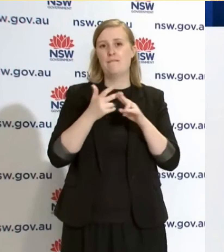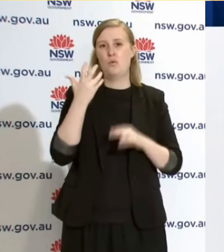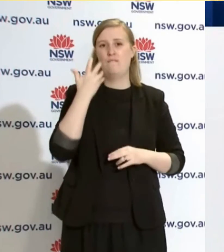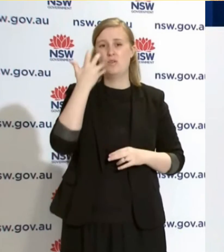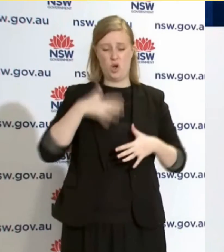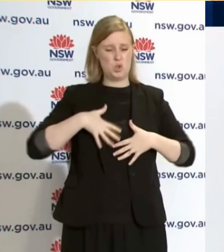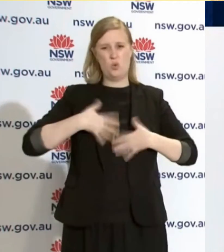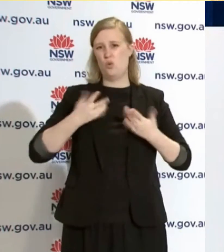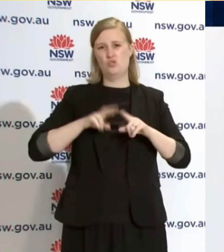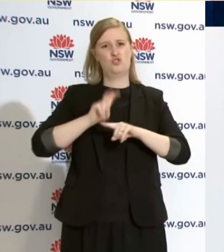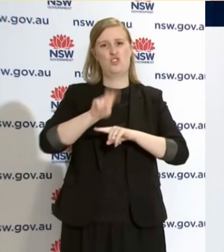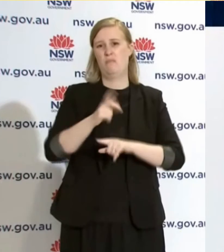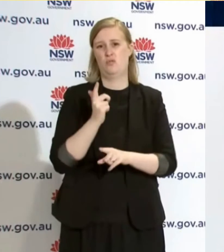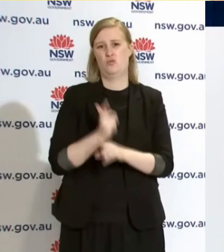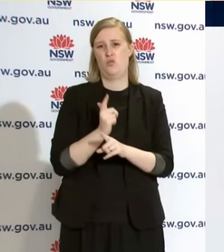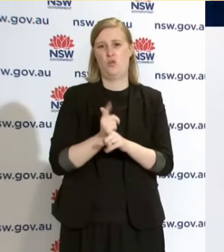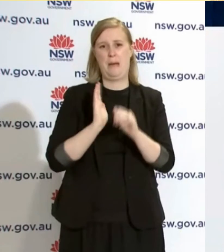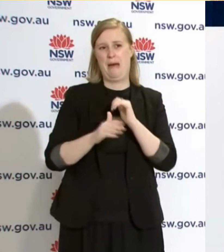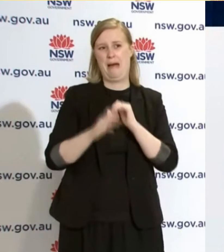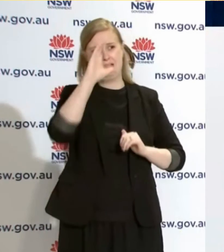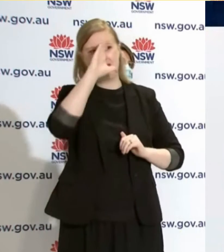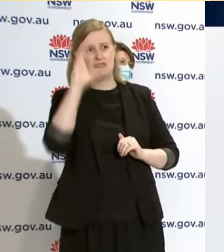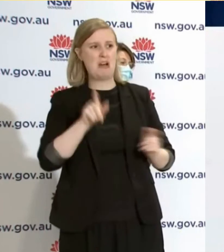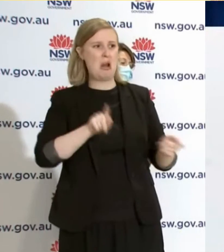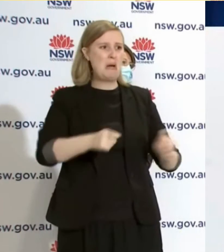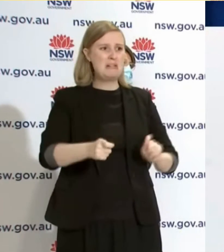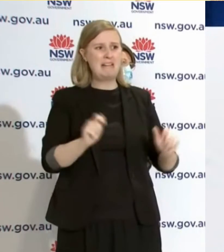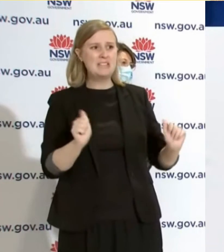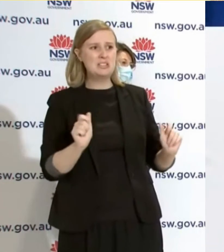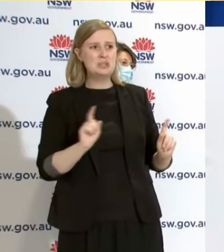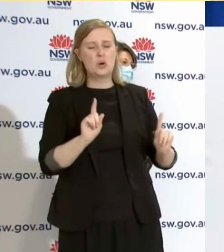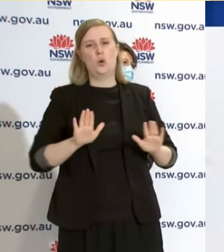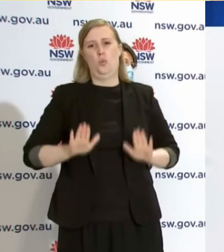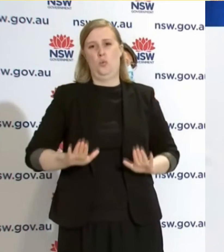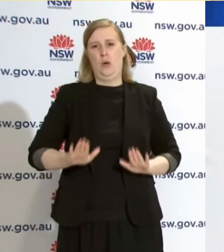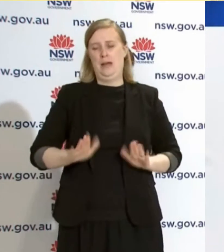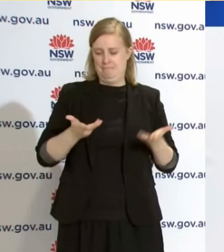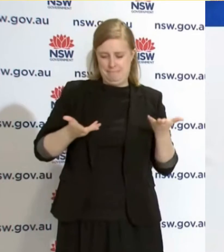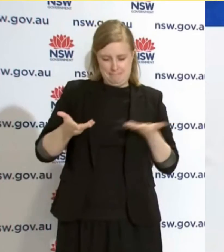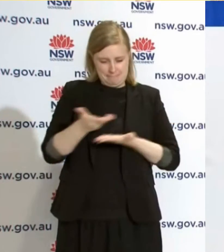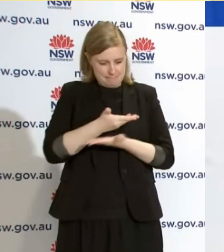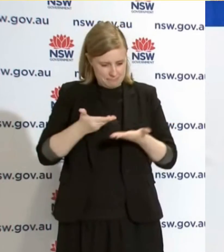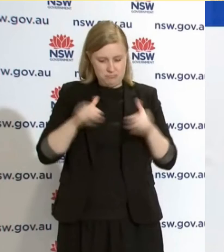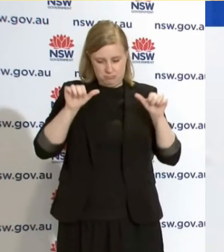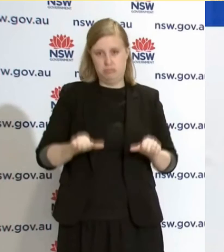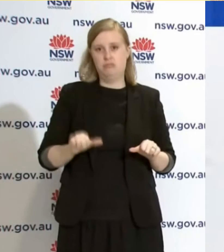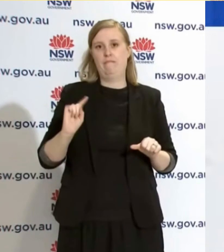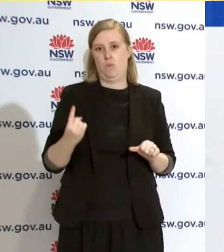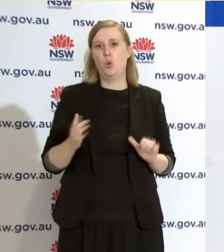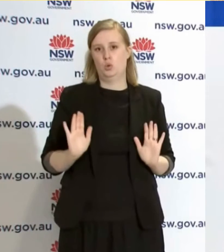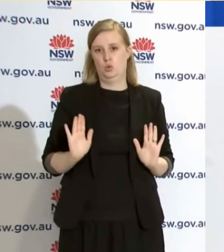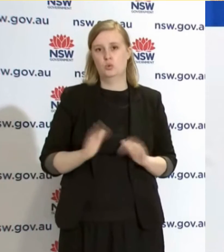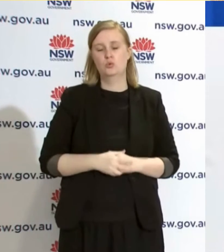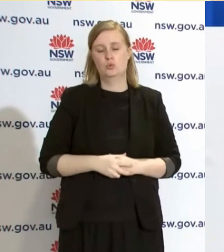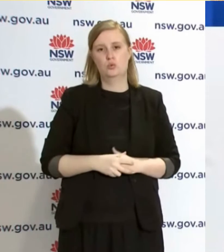say too much yet about what regional New South Wales will look like until we get that advice. But I think it's fair to say that the greatest